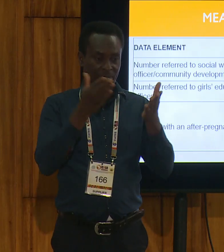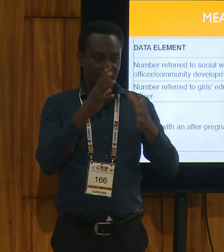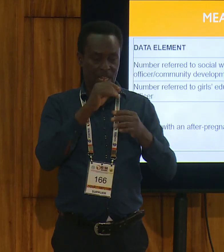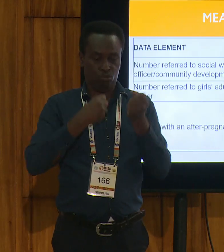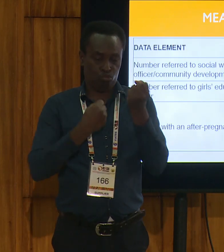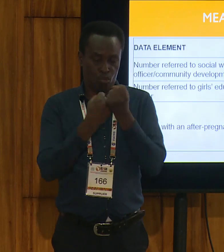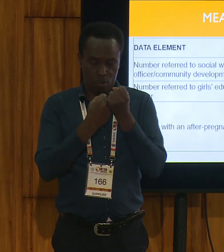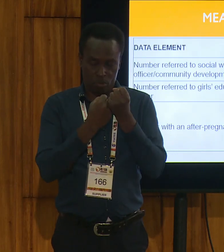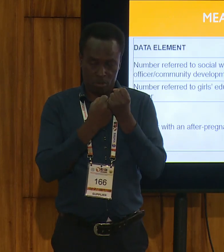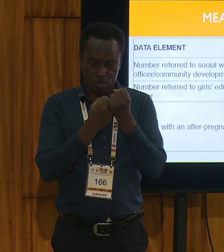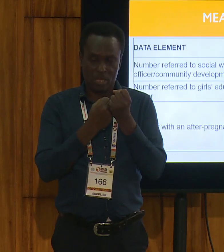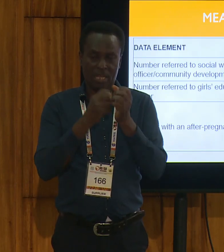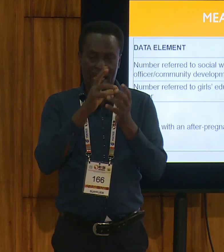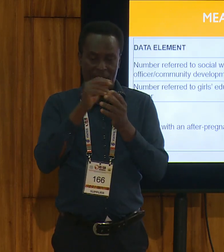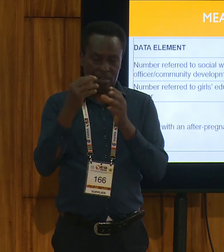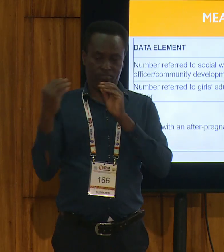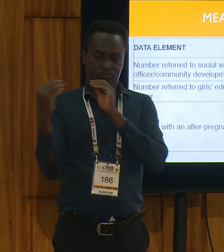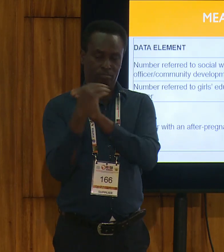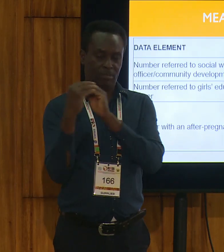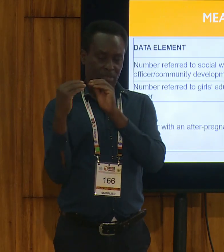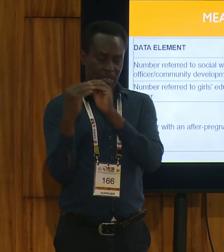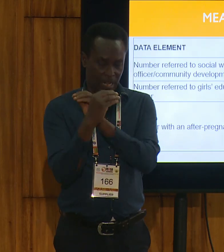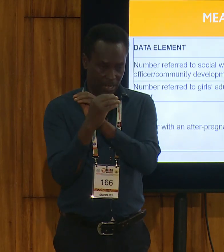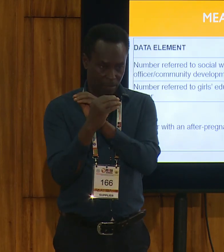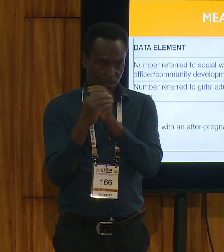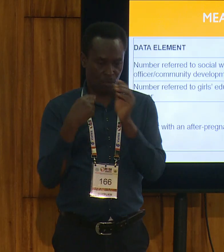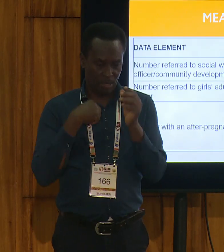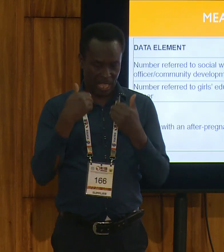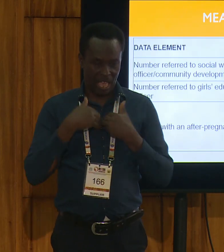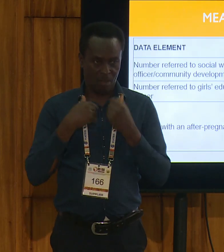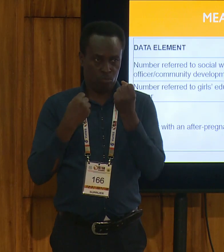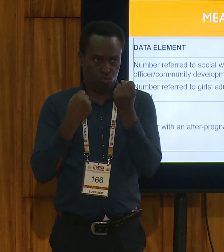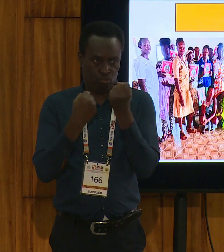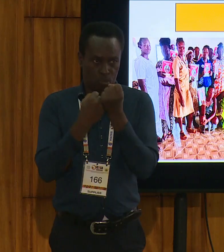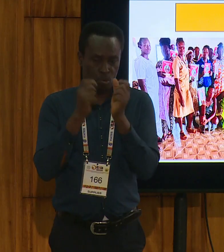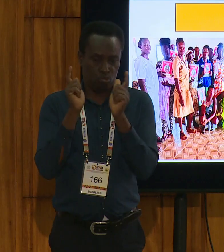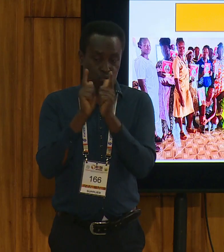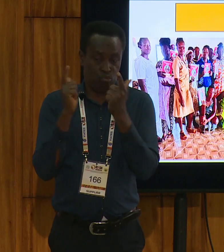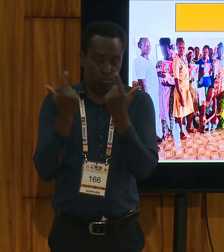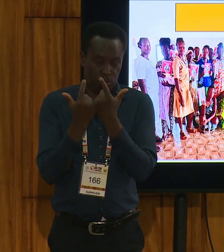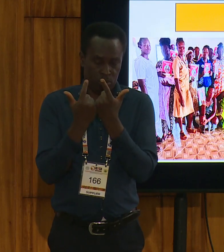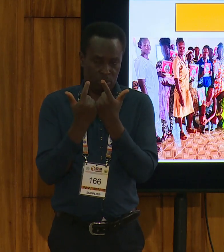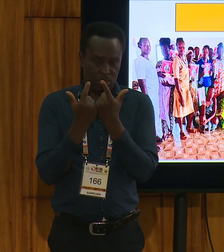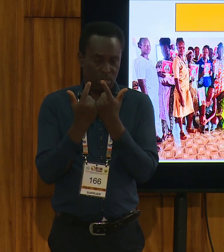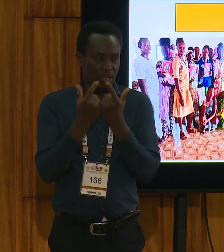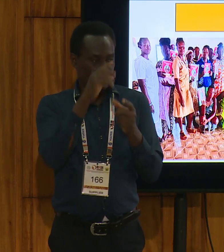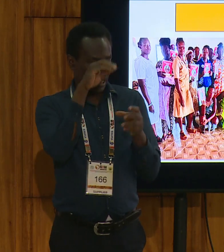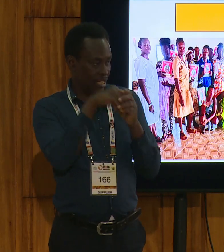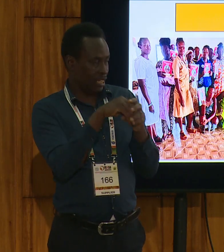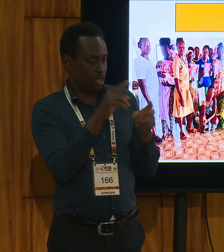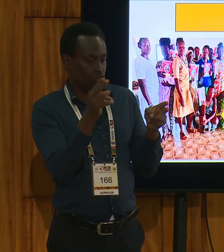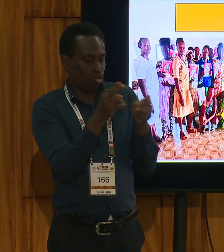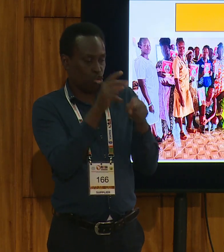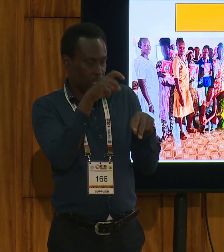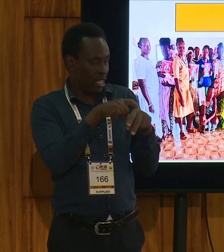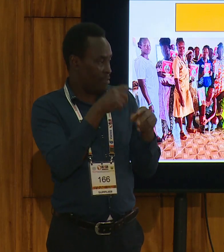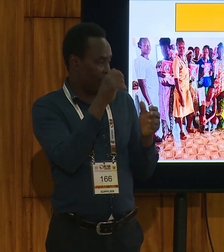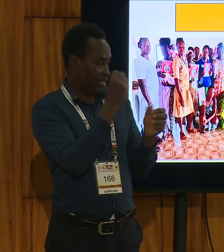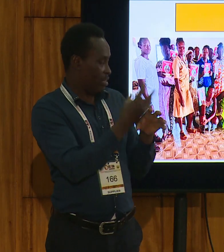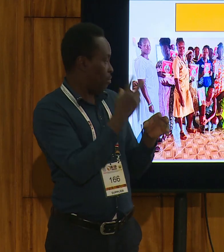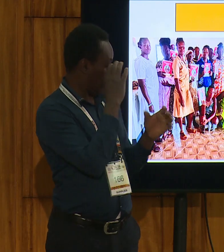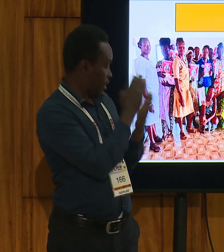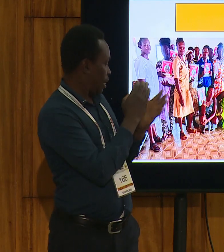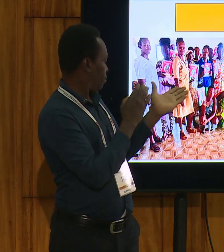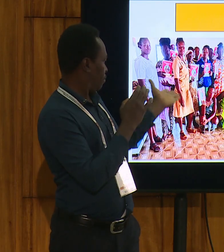support and peer-led activities, we have support groups for them. In the short here are some of the